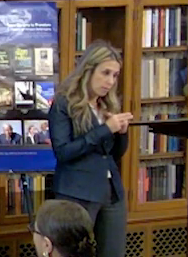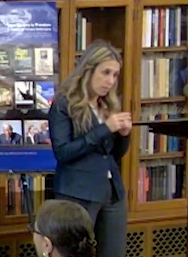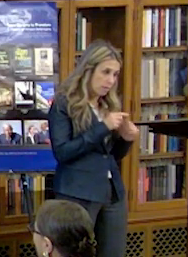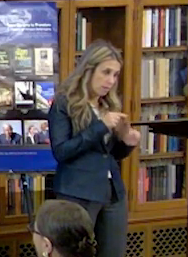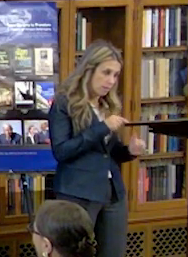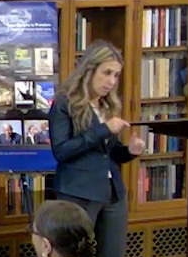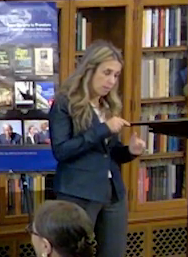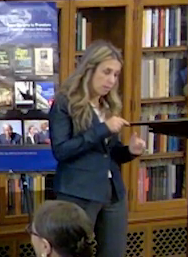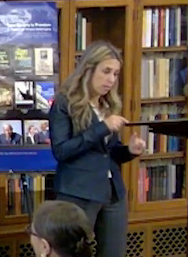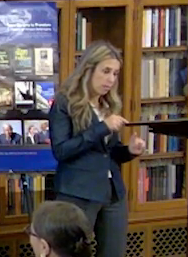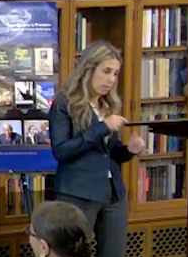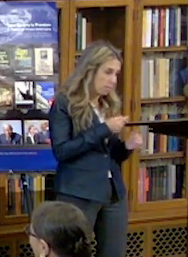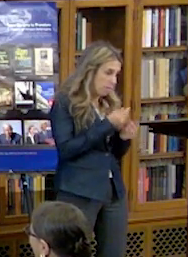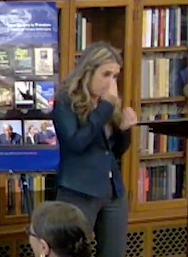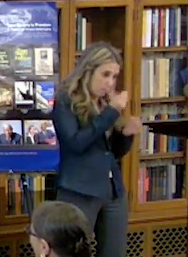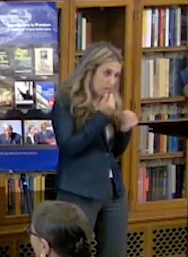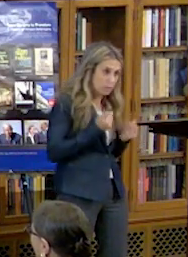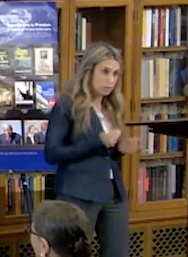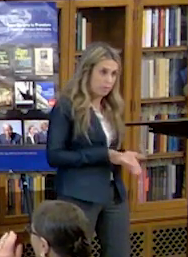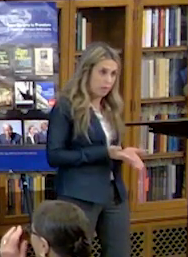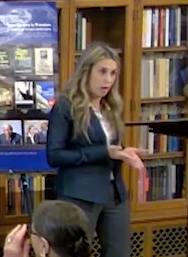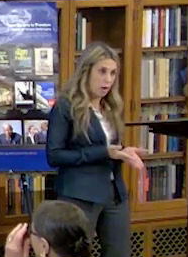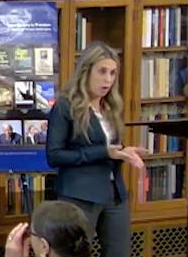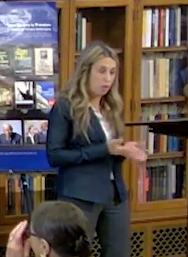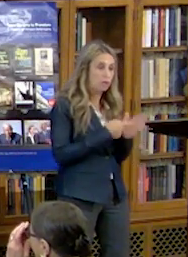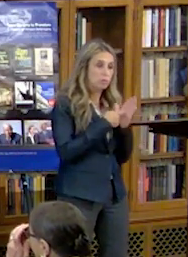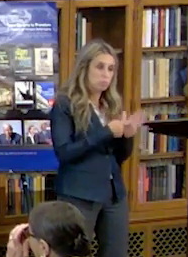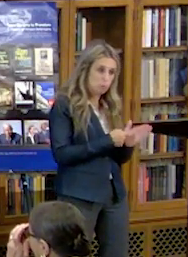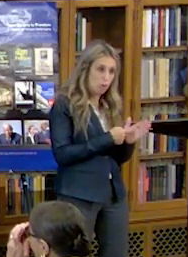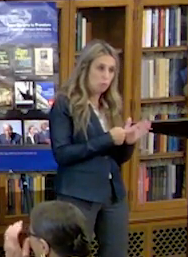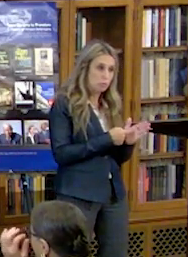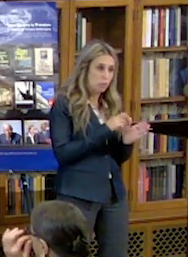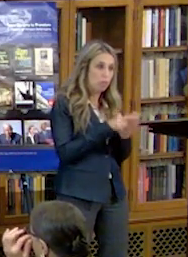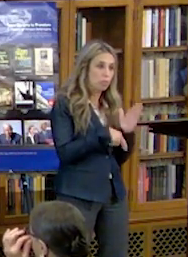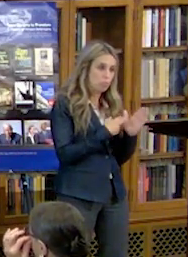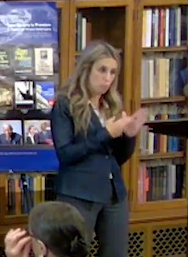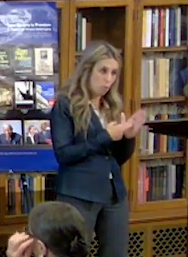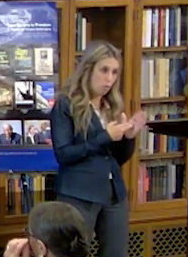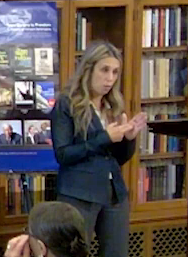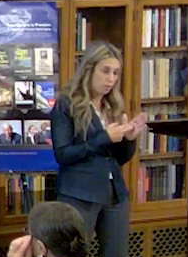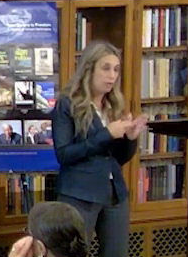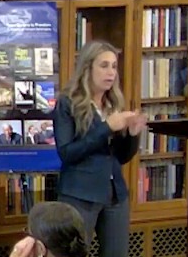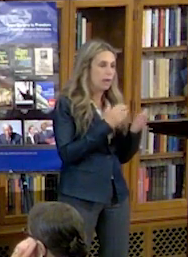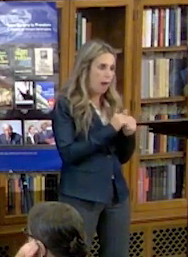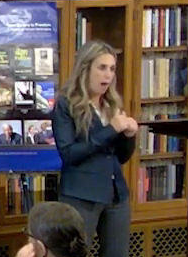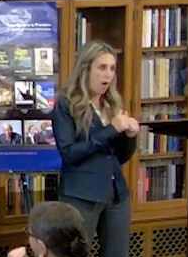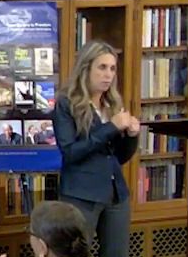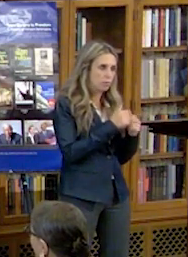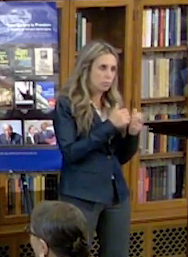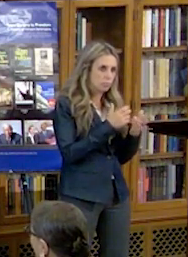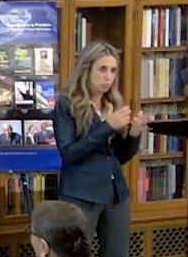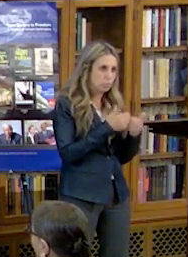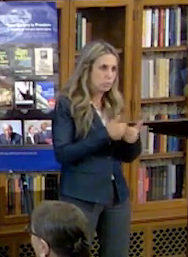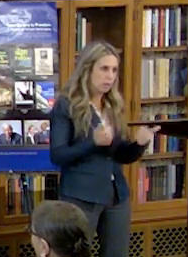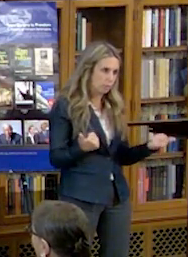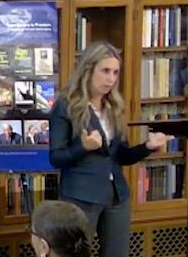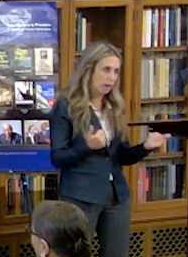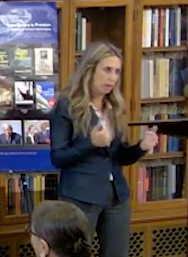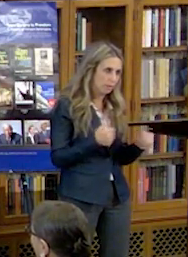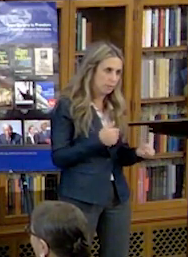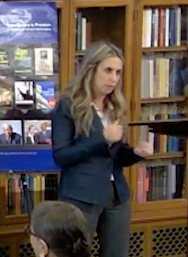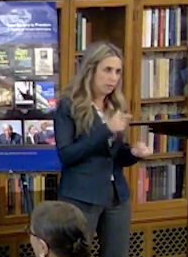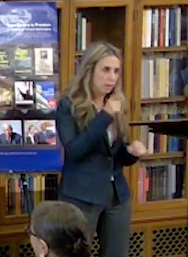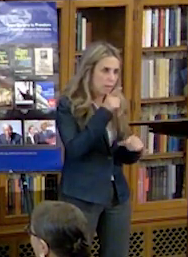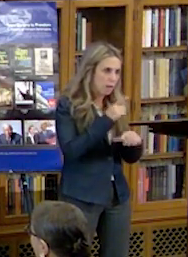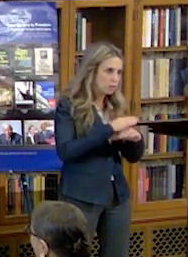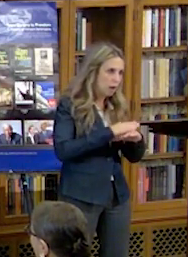archives and the material is all there showing the role of vnet bells in strategizing on how to desegregate um lunch